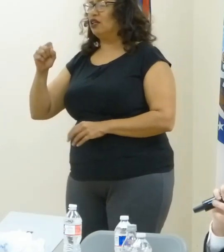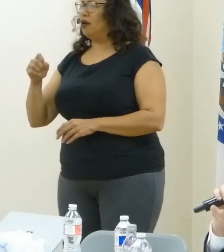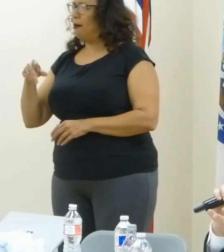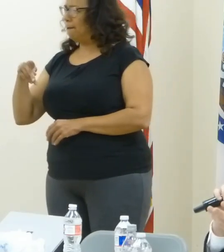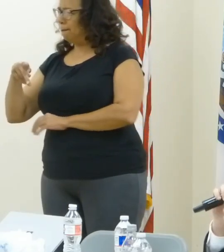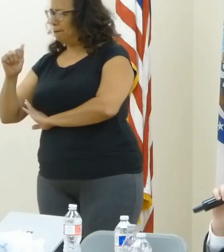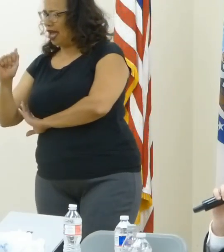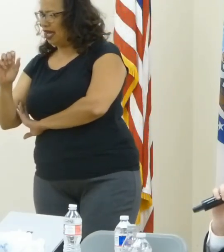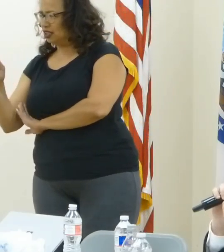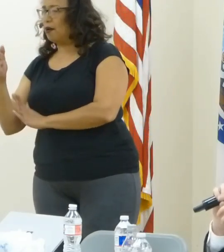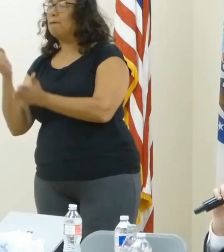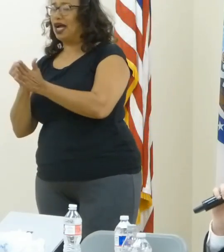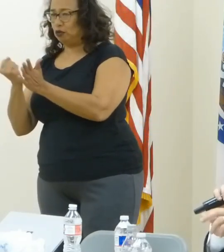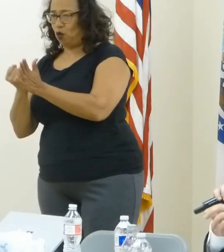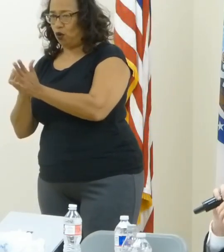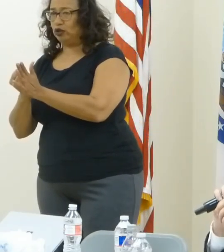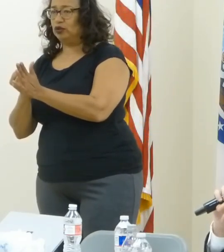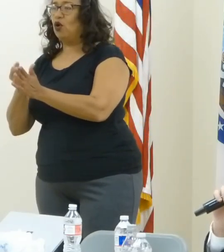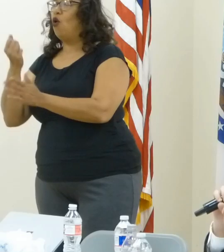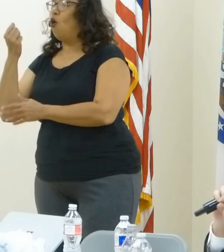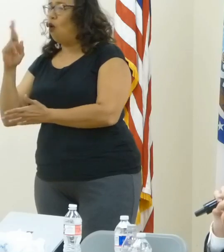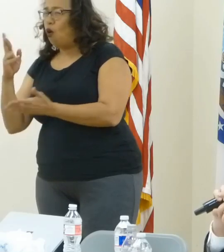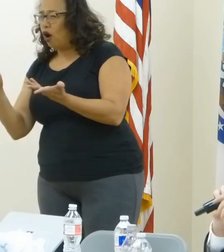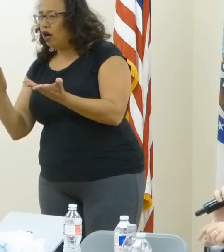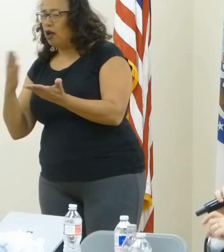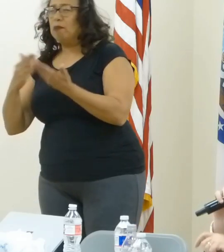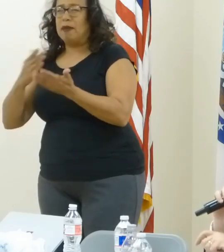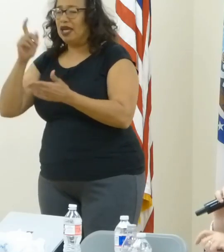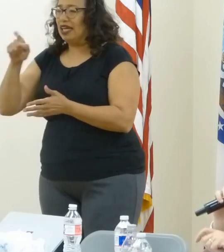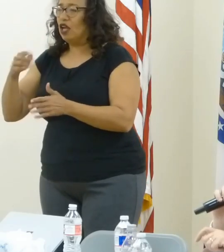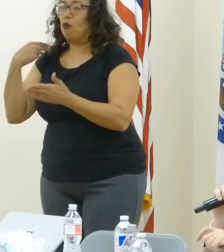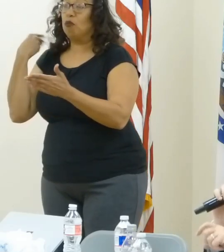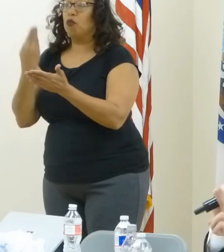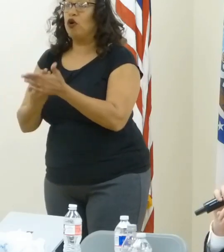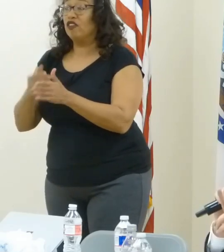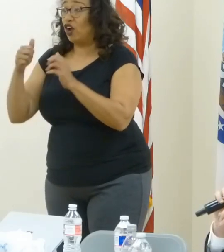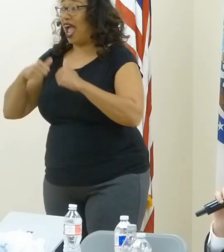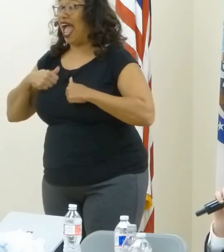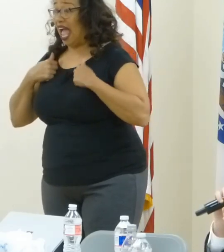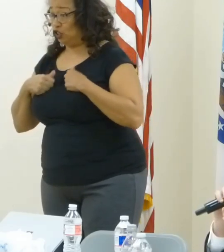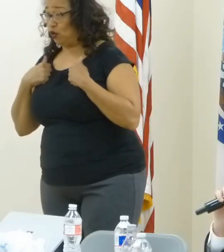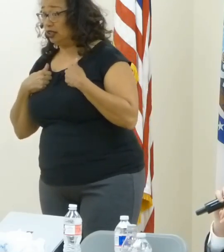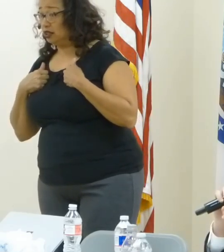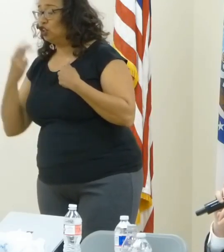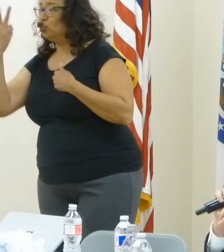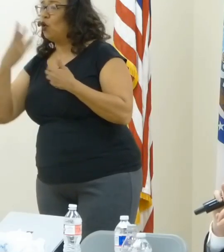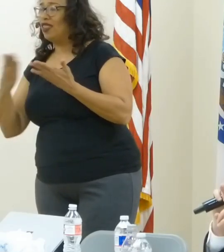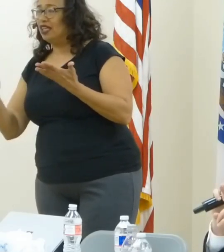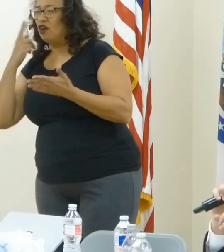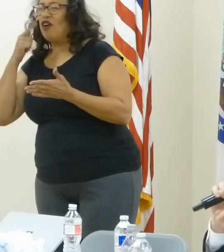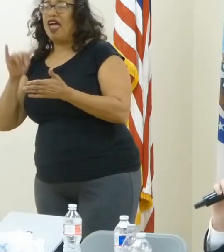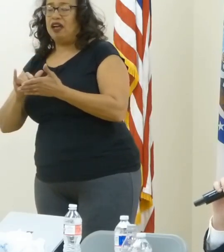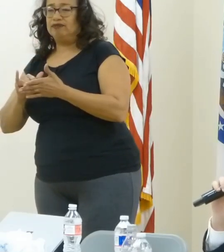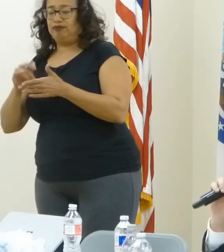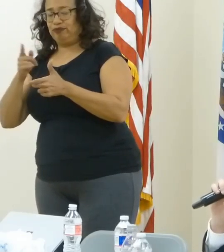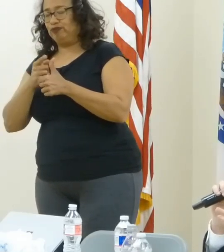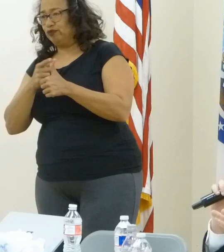States, a citizen of the United States. You'll also need to bring proof of your address. Two things that will do proof of